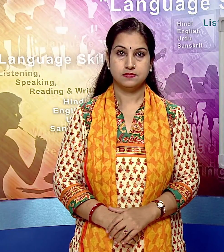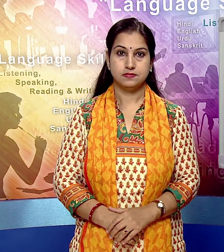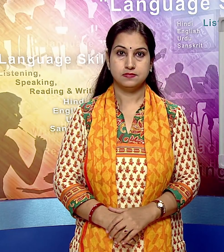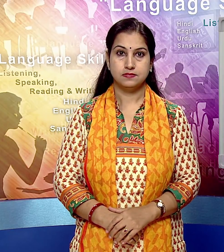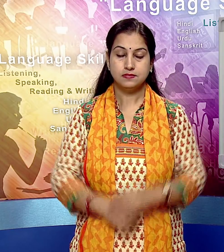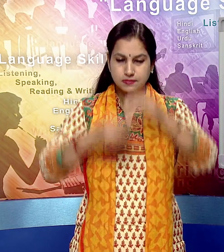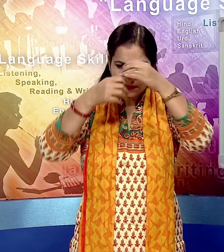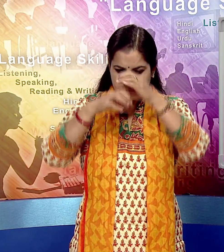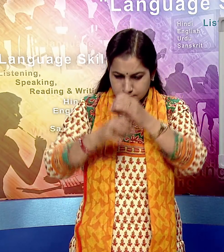microorganism,